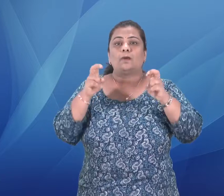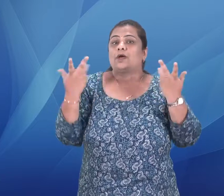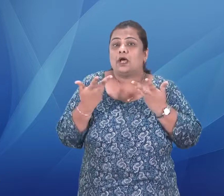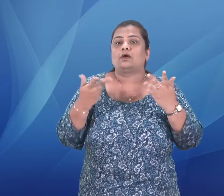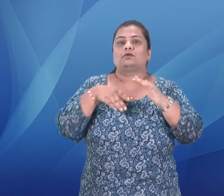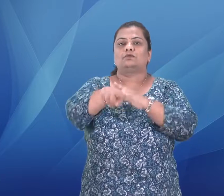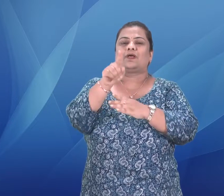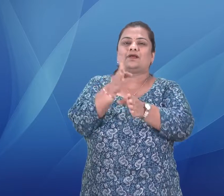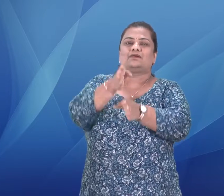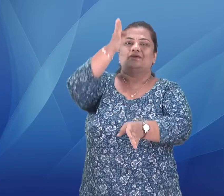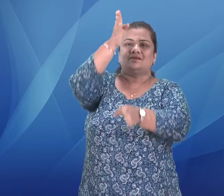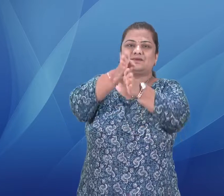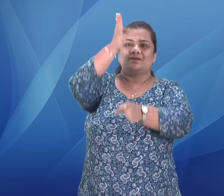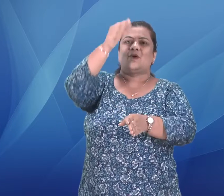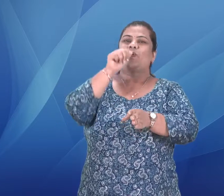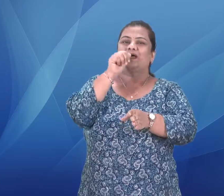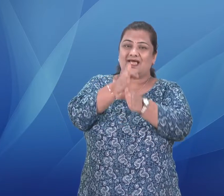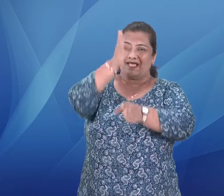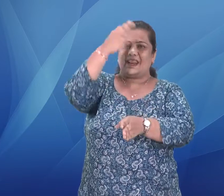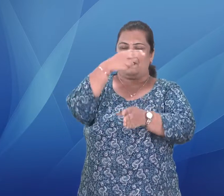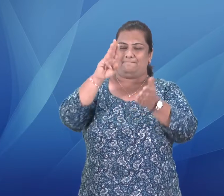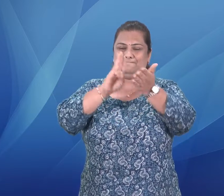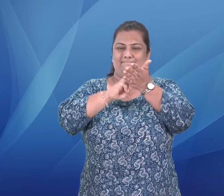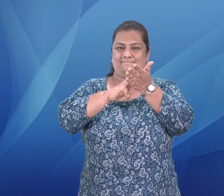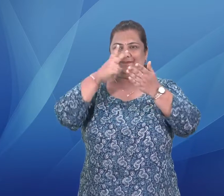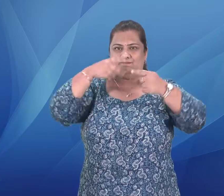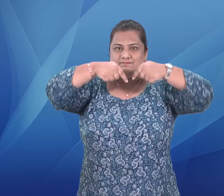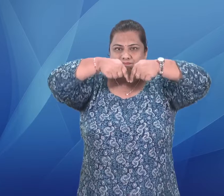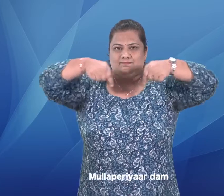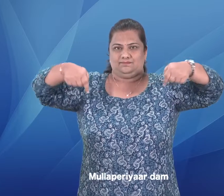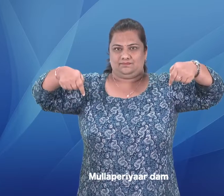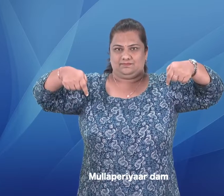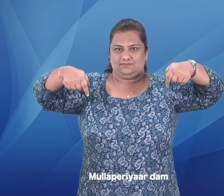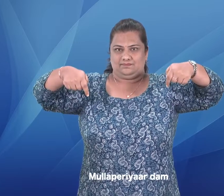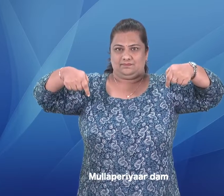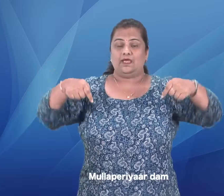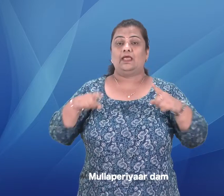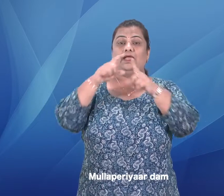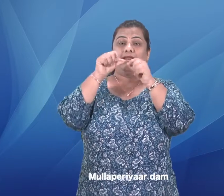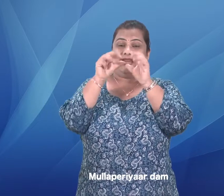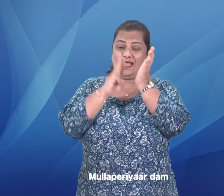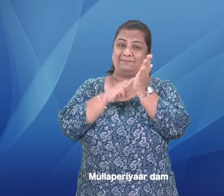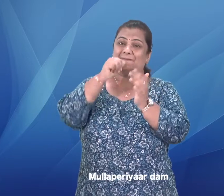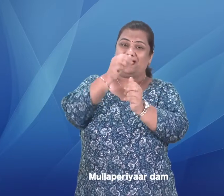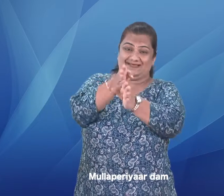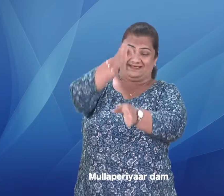maintenance and safety of the dam are duly complied with by the two states. It also recommended that both the states and the